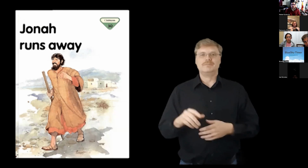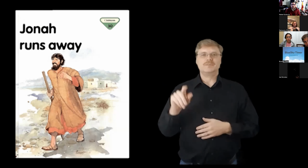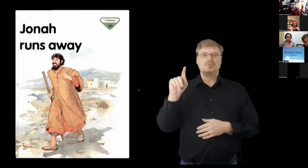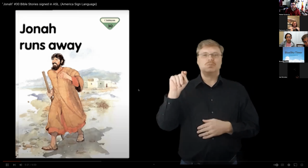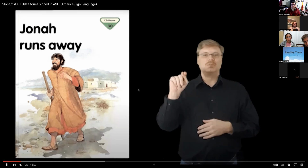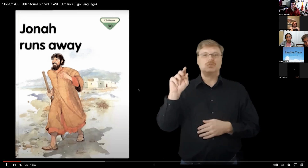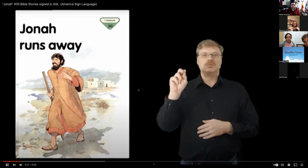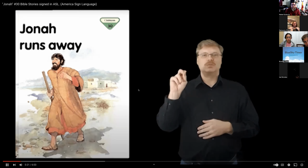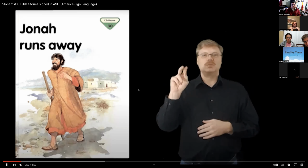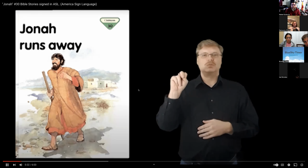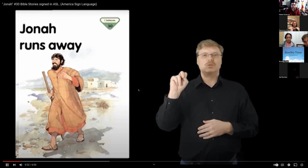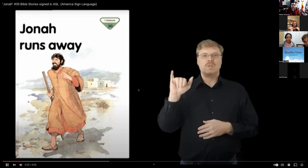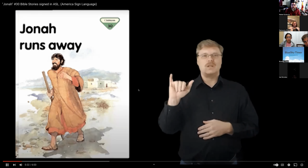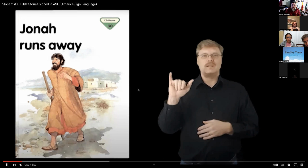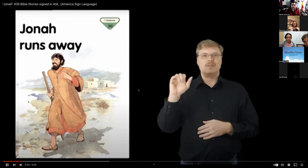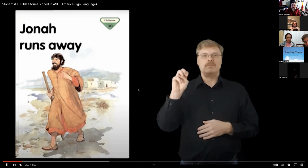The drawing.